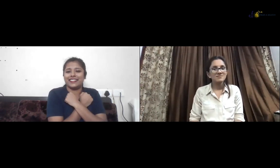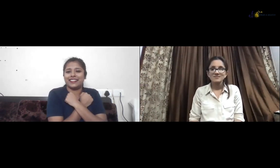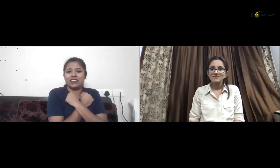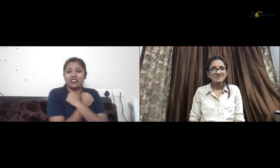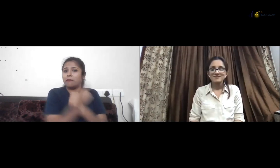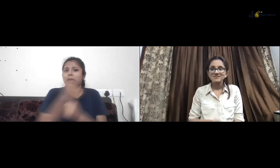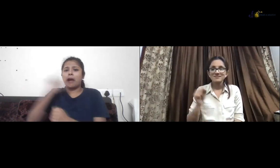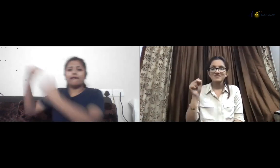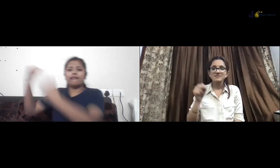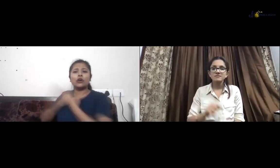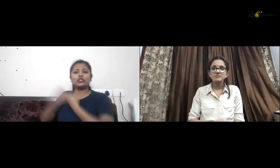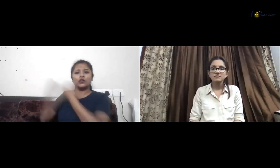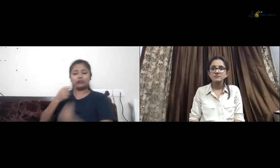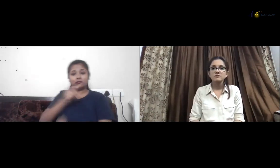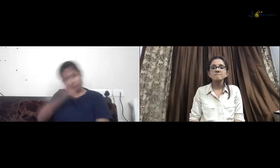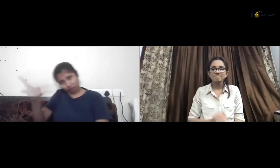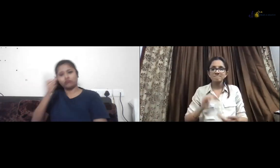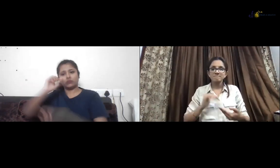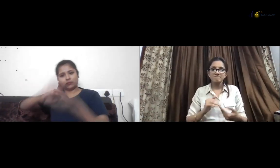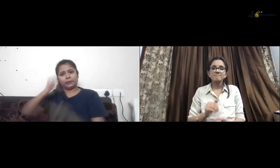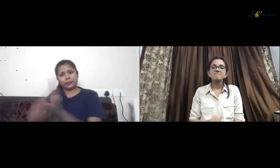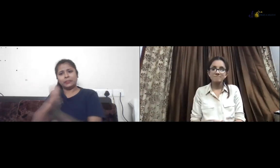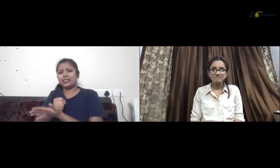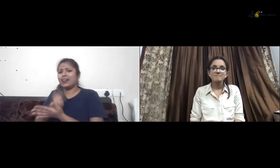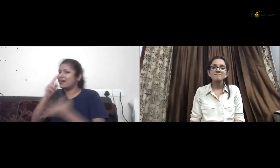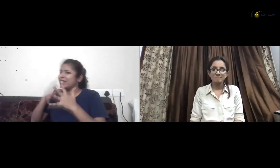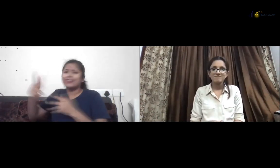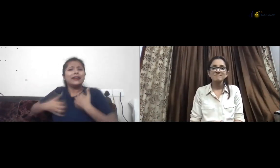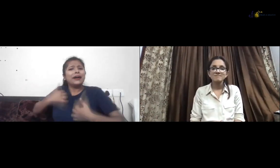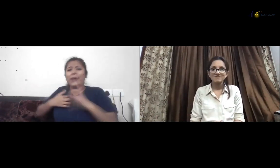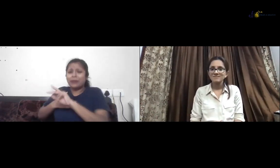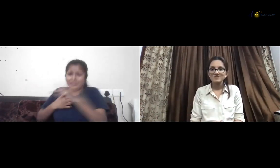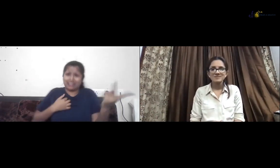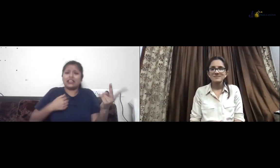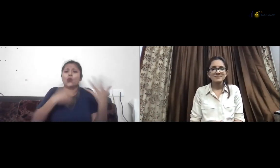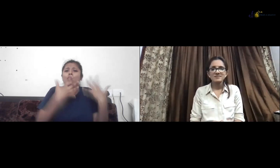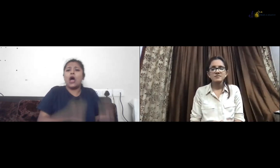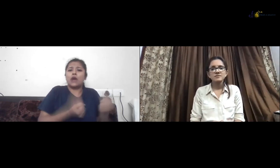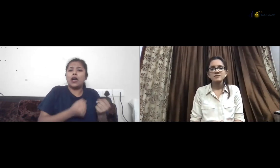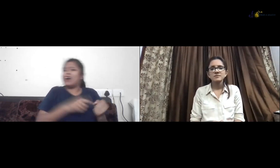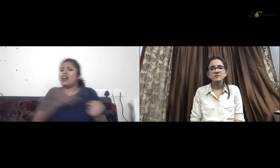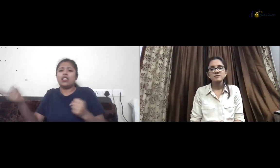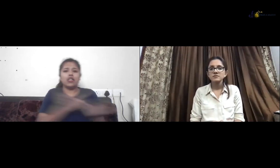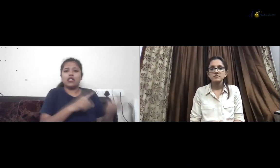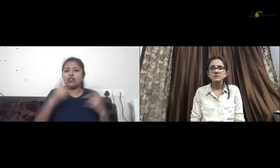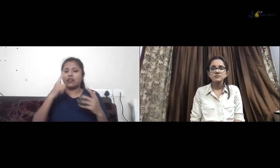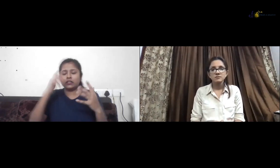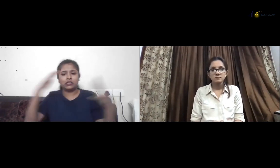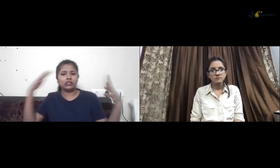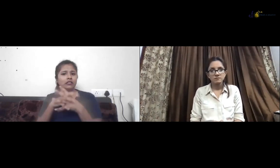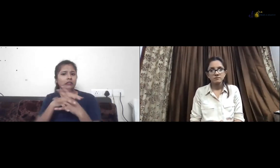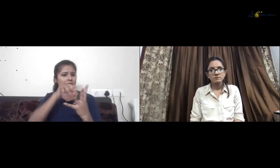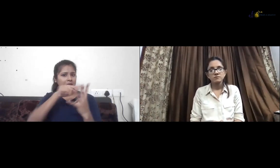movie. She is another boy. She's loving others, but she wants to marry that guy. They are forcing. She's not interested. She's interested with that